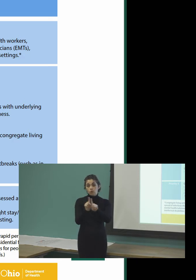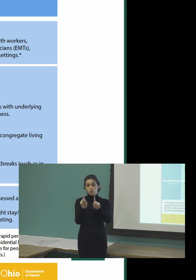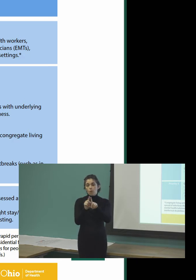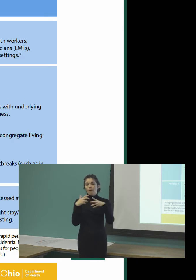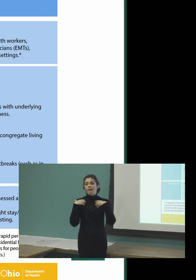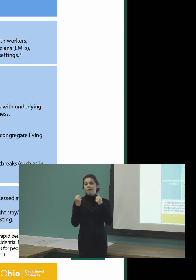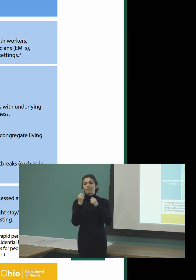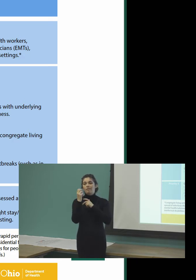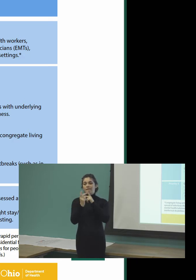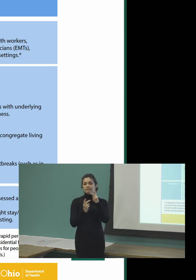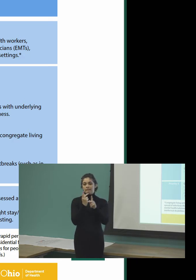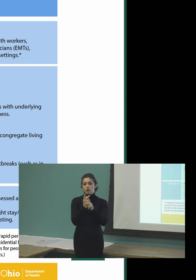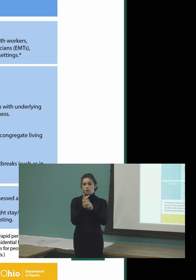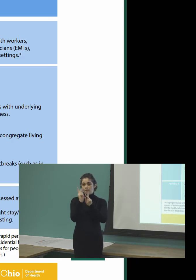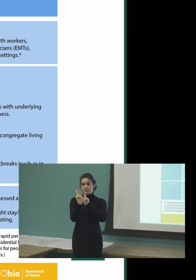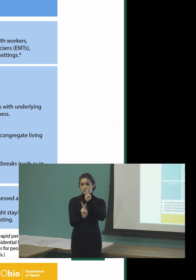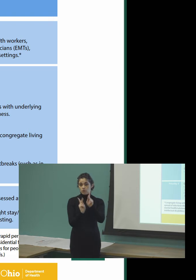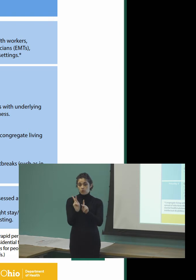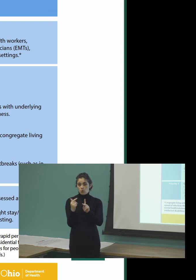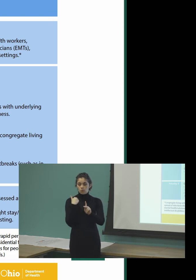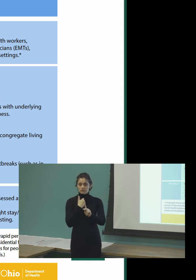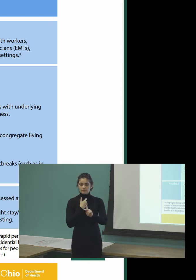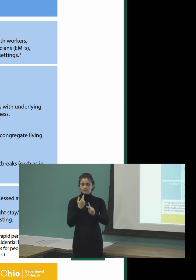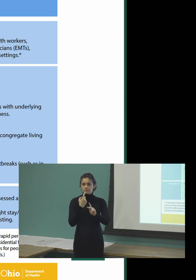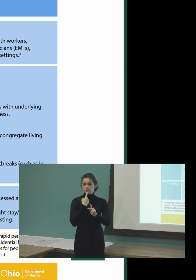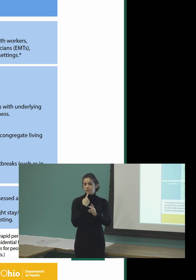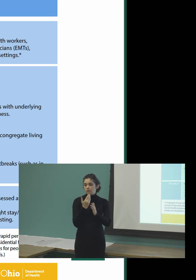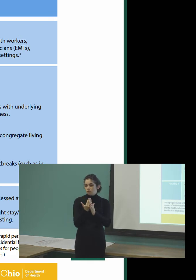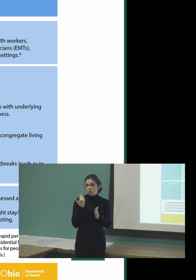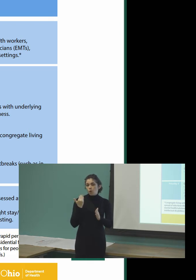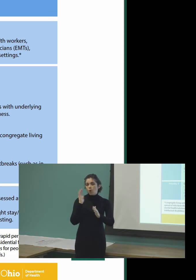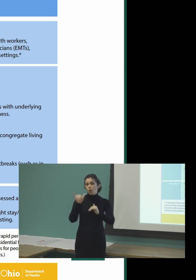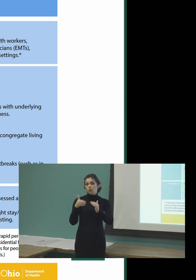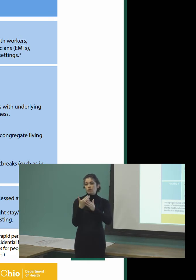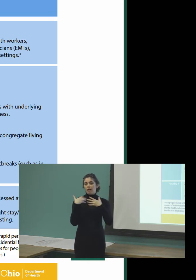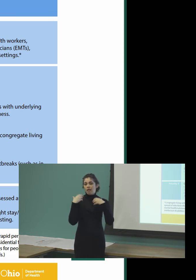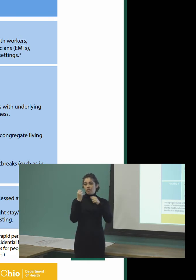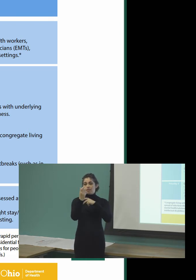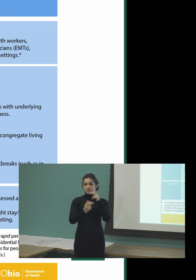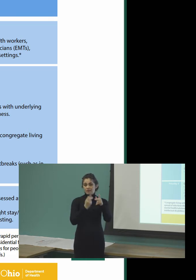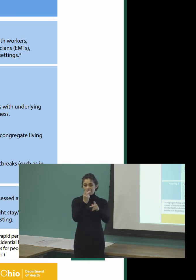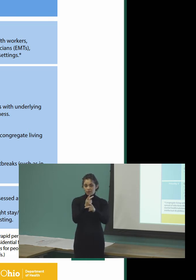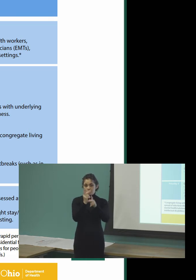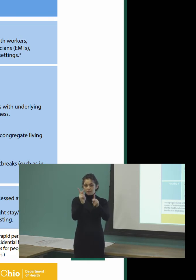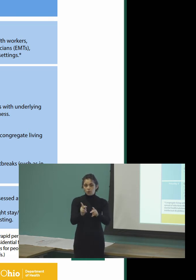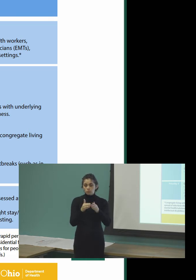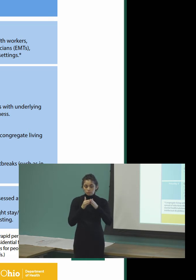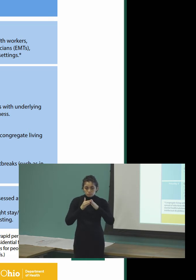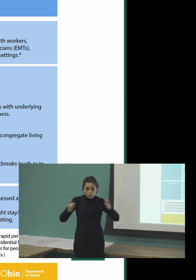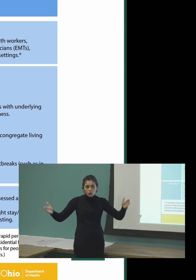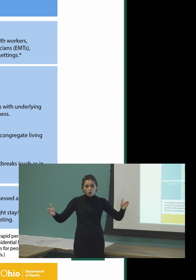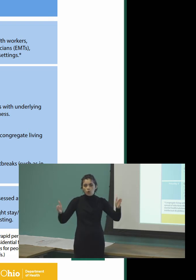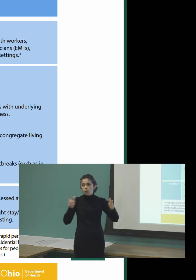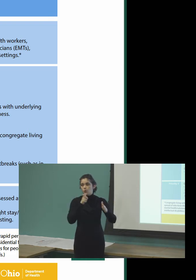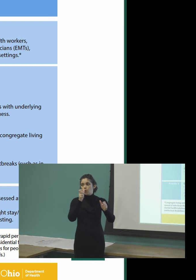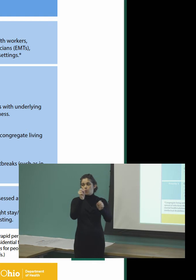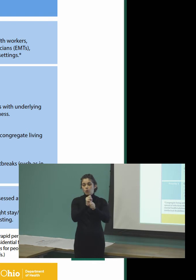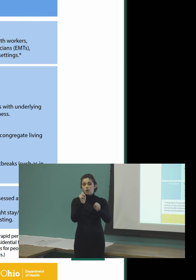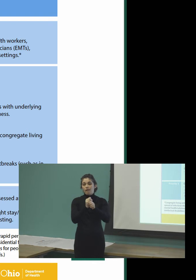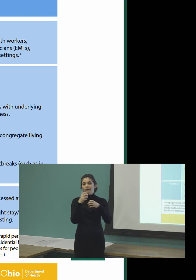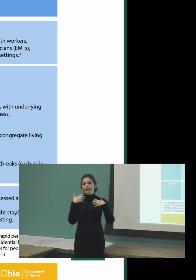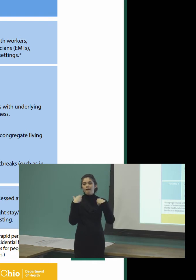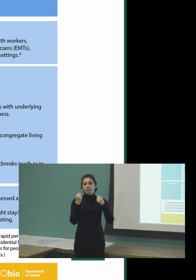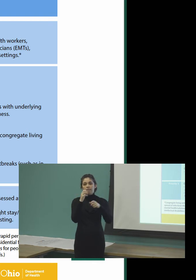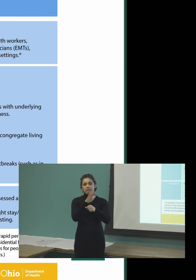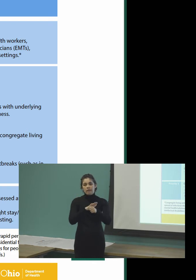healthcare workers. And as we've previously discussed, healthcare workers are broadly defined people who work in healthcare